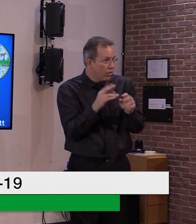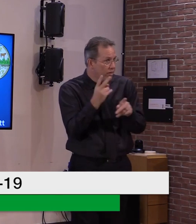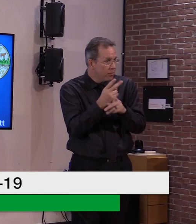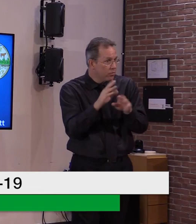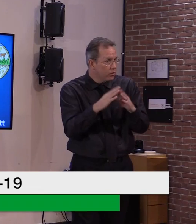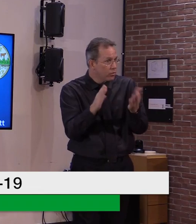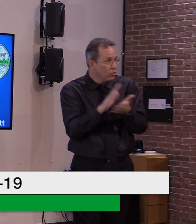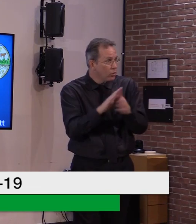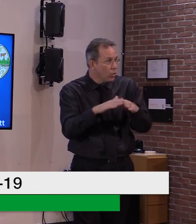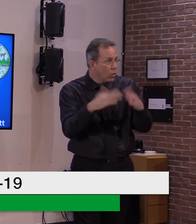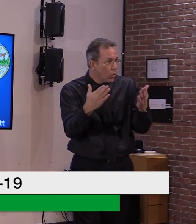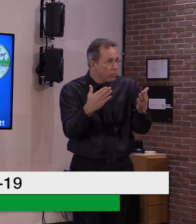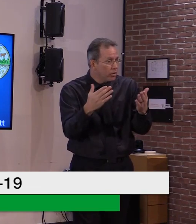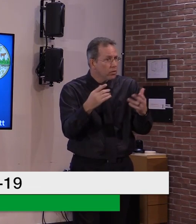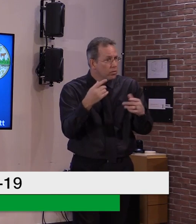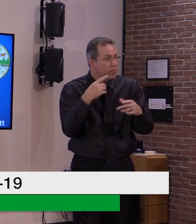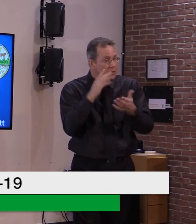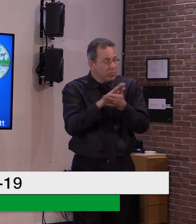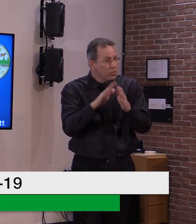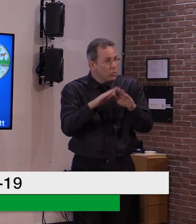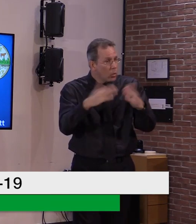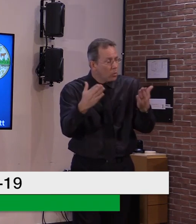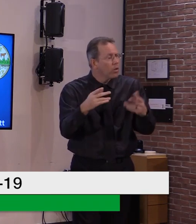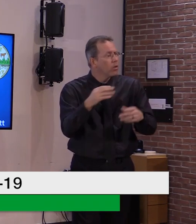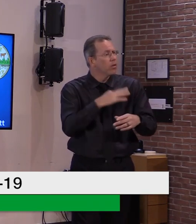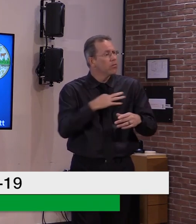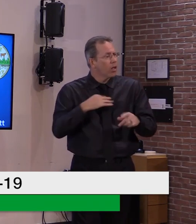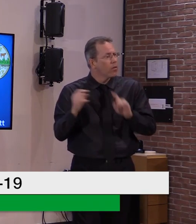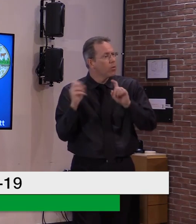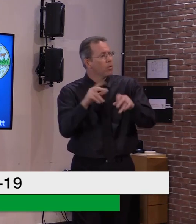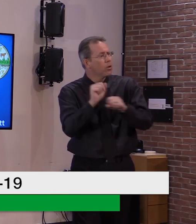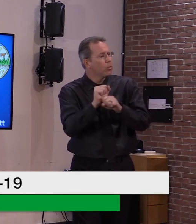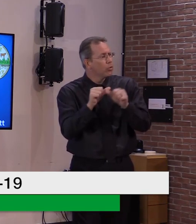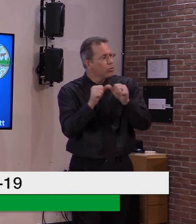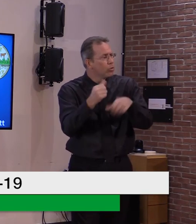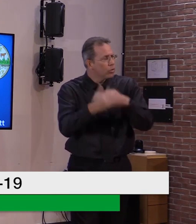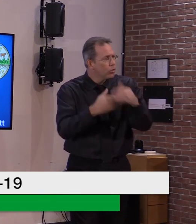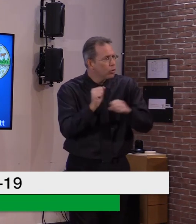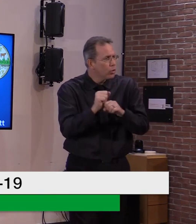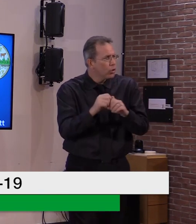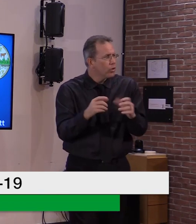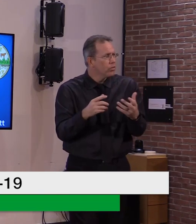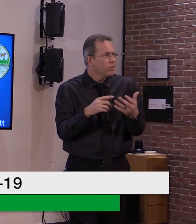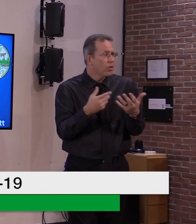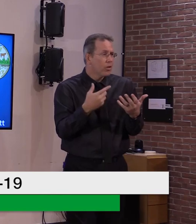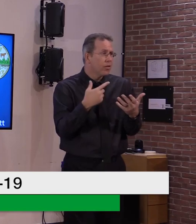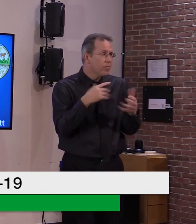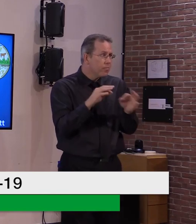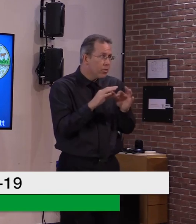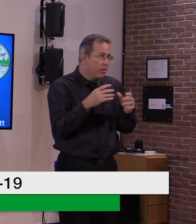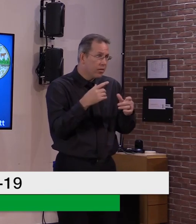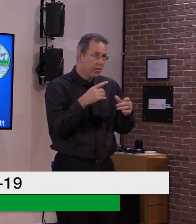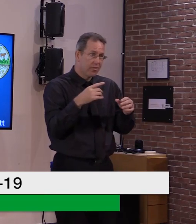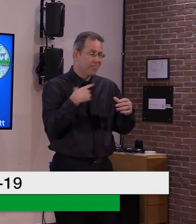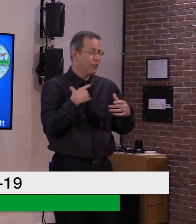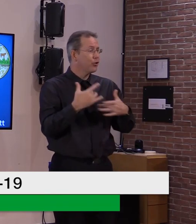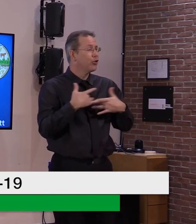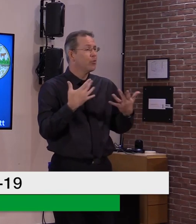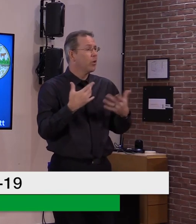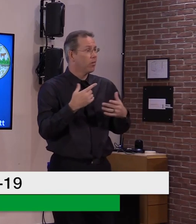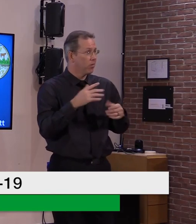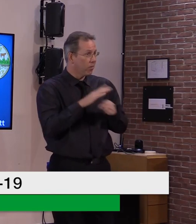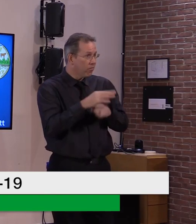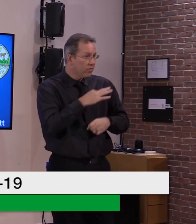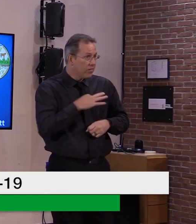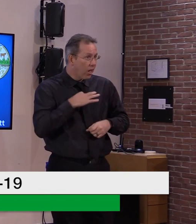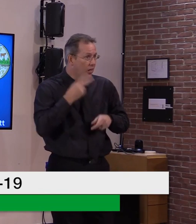virus so from the state decision-making level uh i think we make those types of decisions if the conditions and the virus uh warranted it